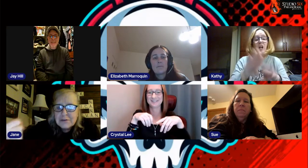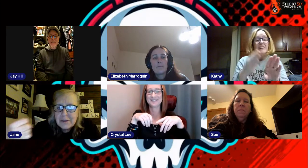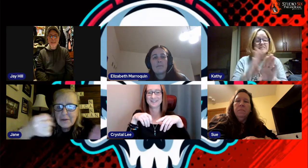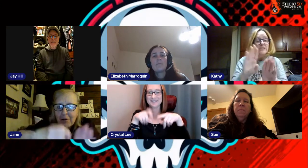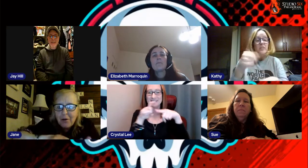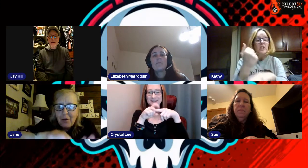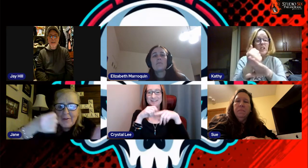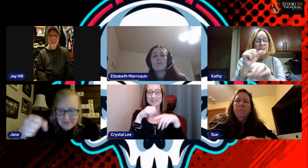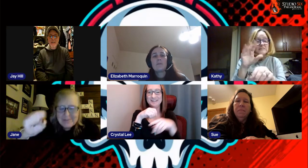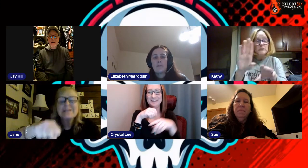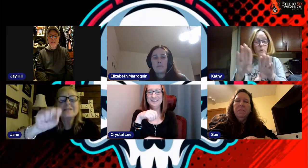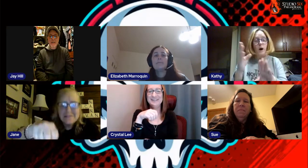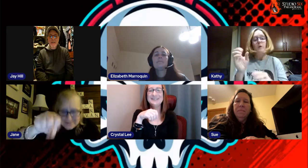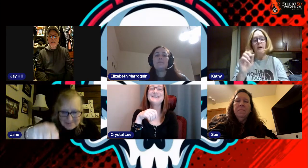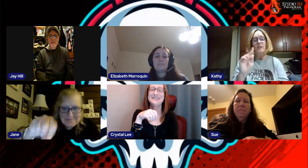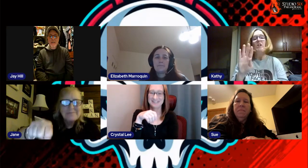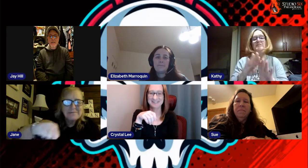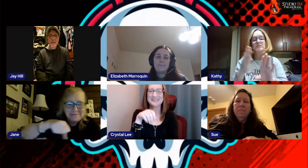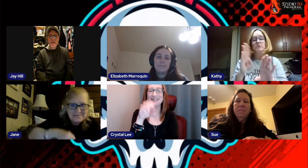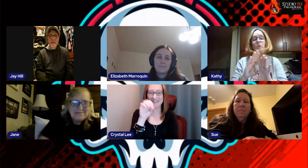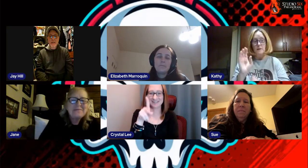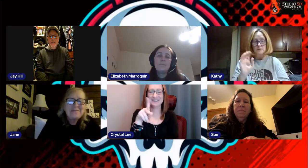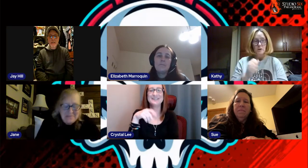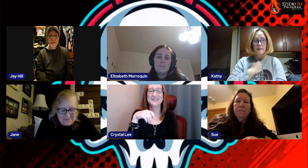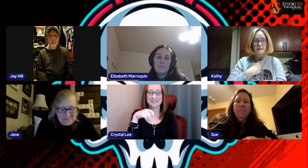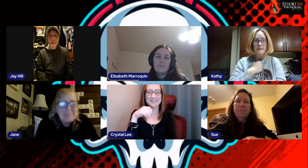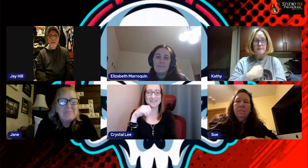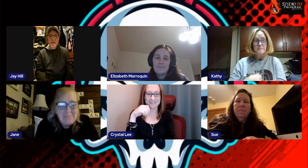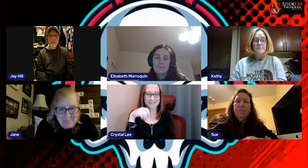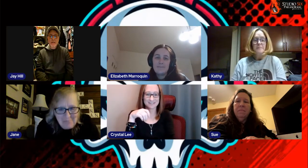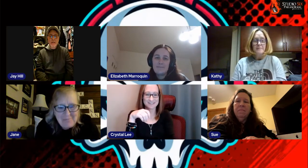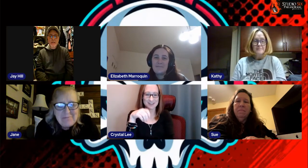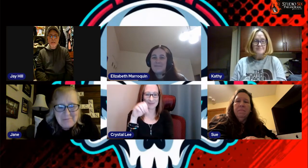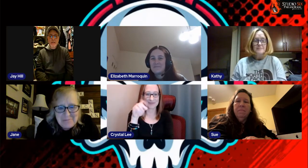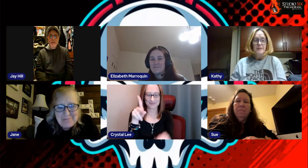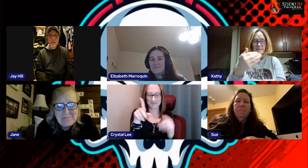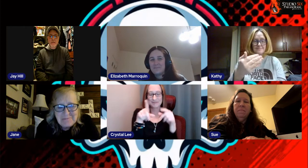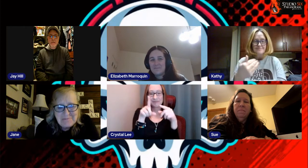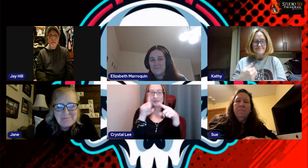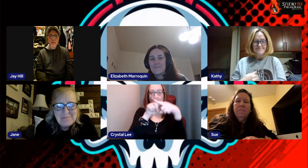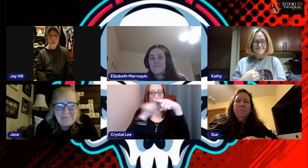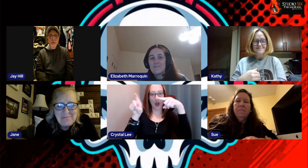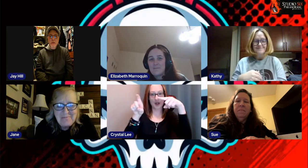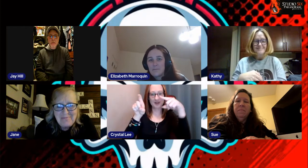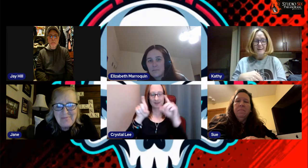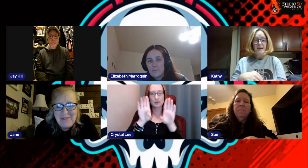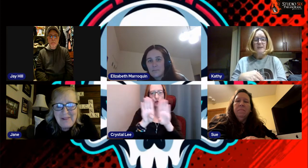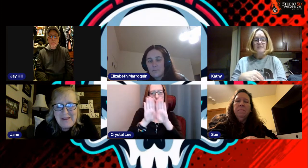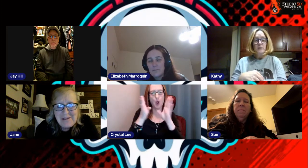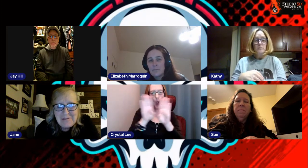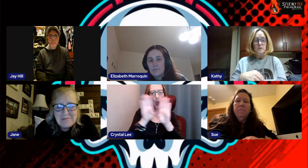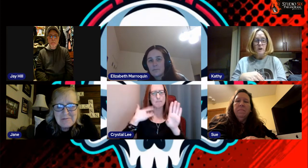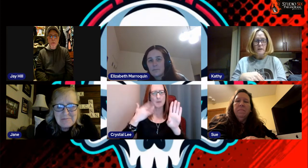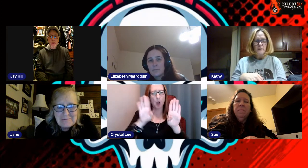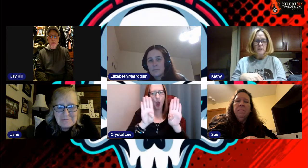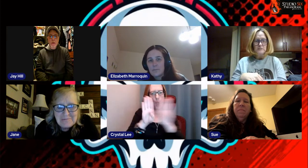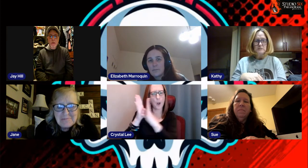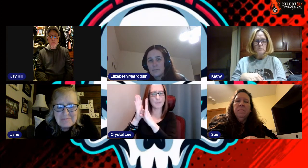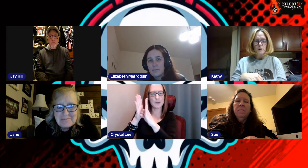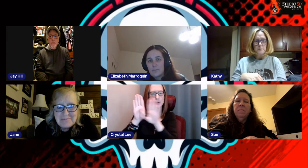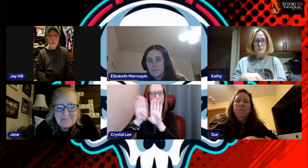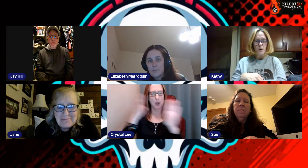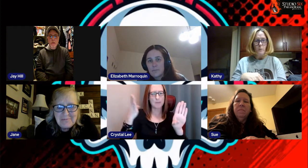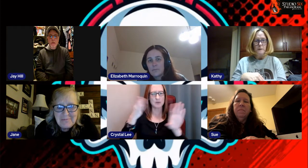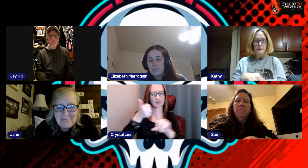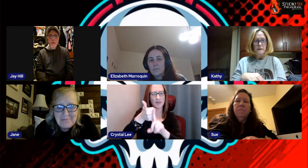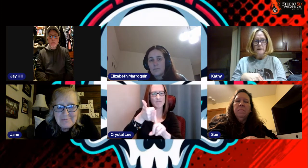Oh, closet. The closet door. Okay. The closet door. Sorry. Go ahead. So she caught the closet